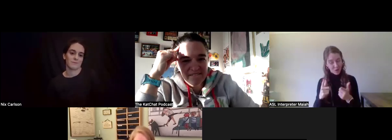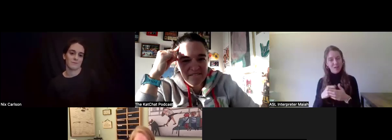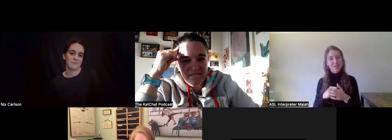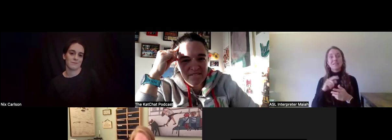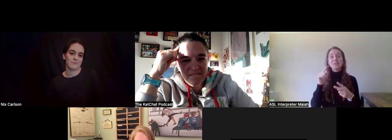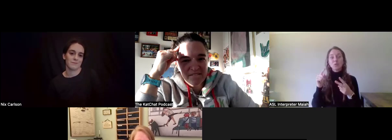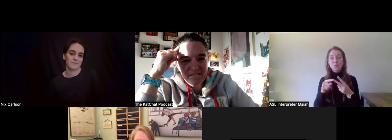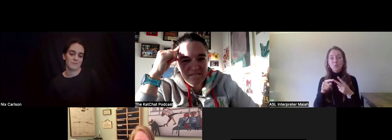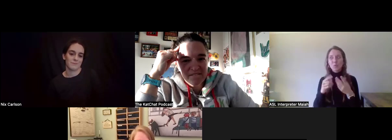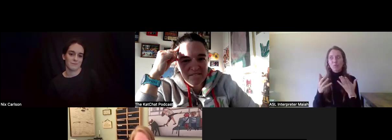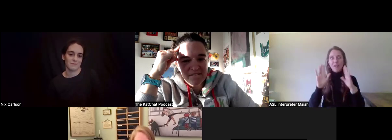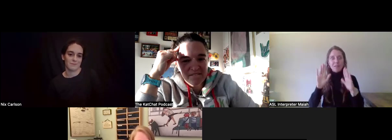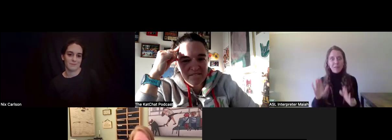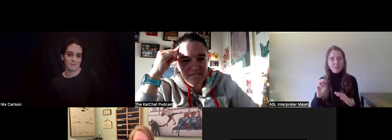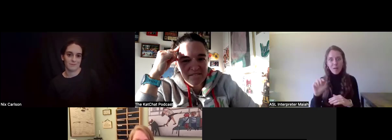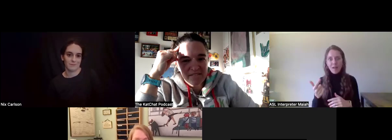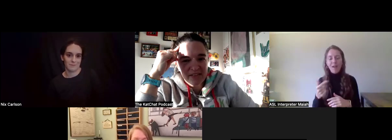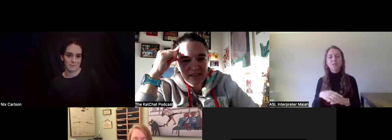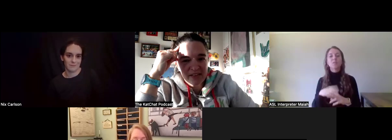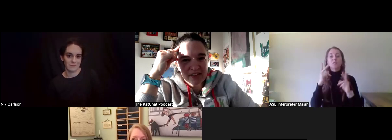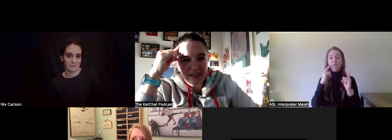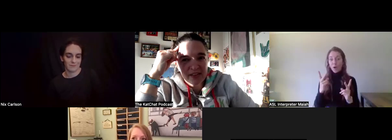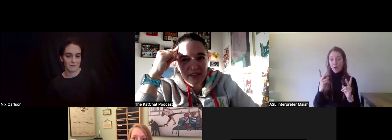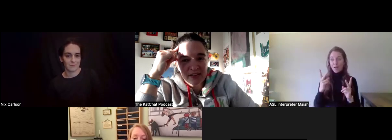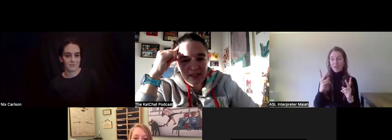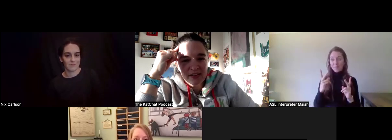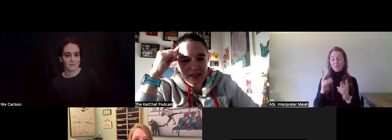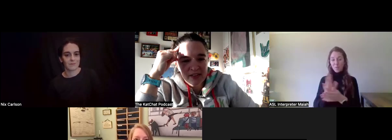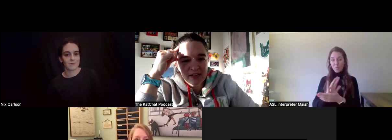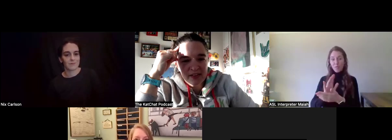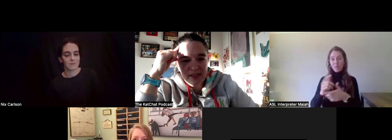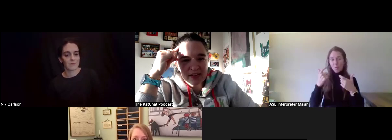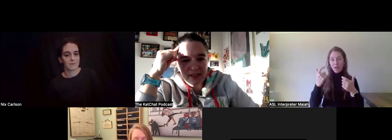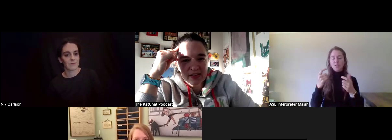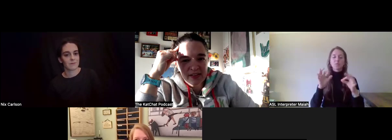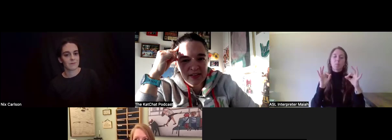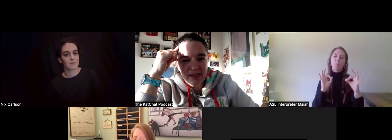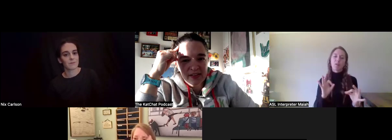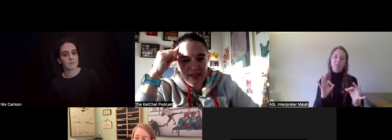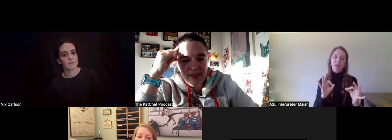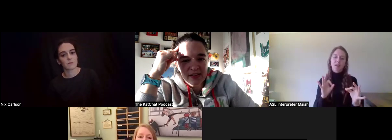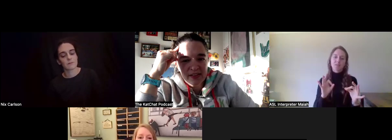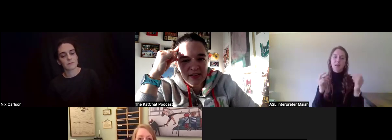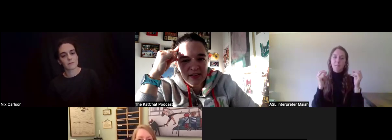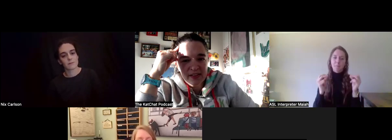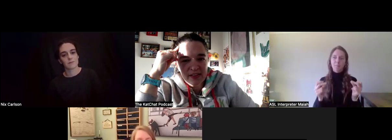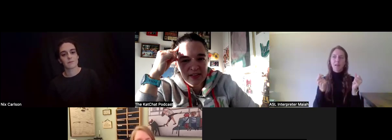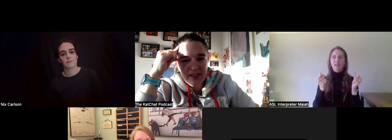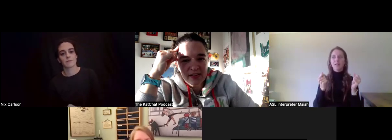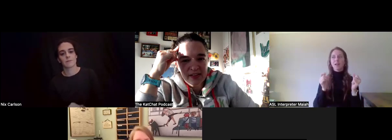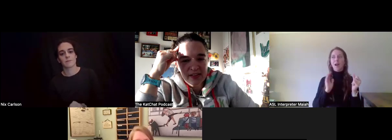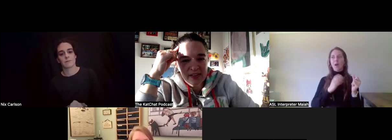like that's amazing. And then when we saw it, it was so perfect. And immediately our programming